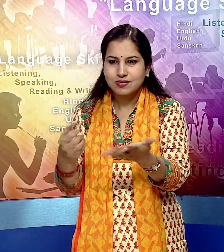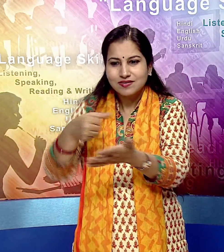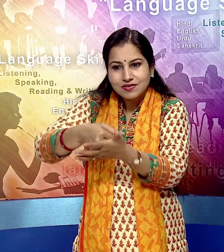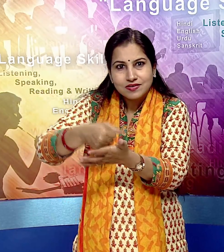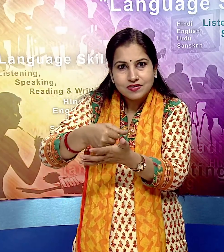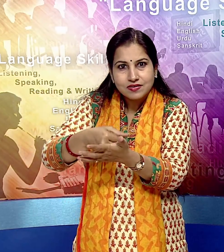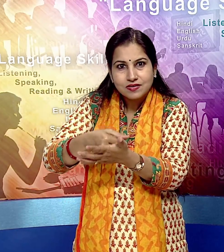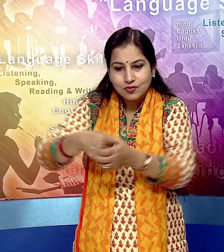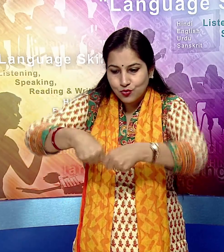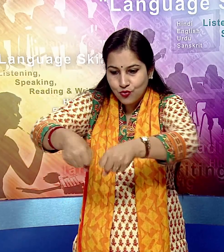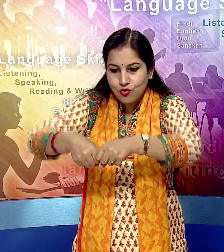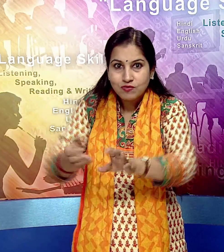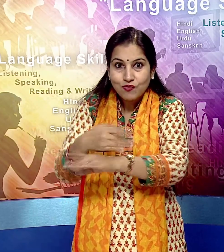through batter